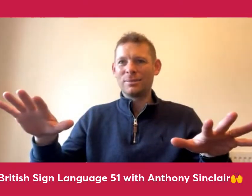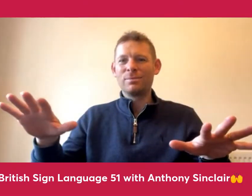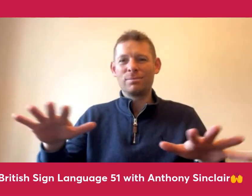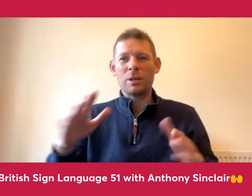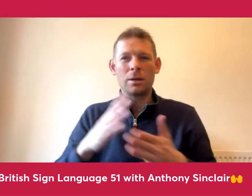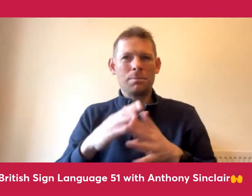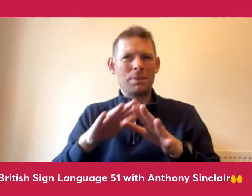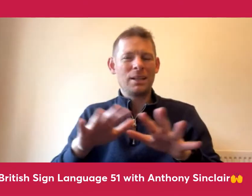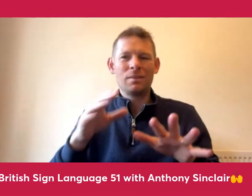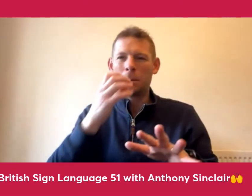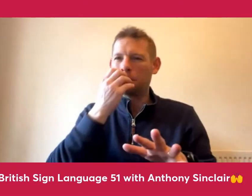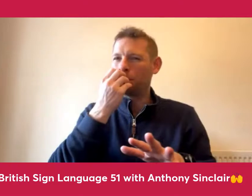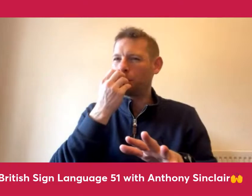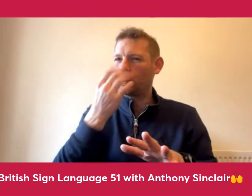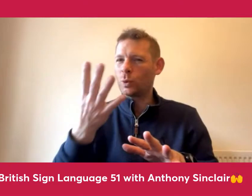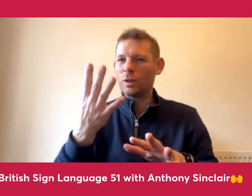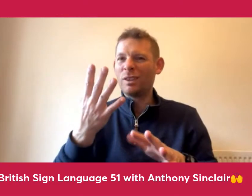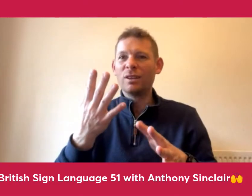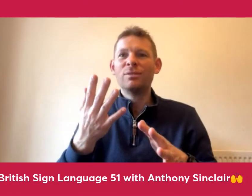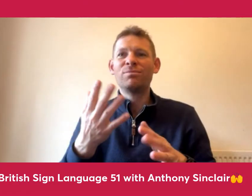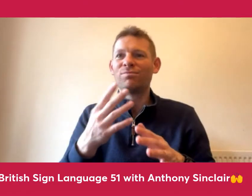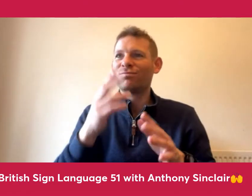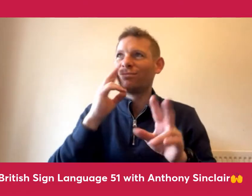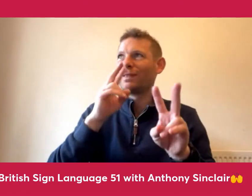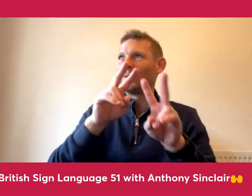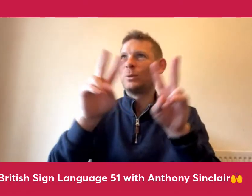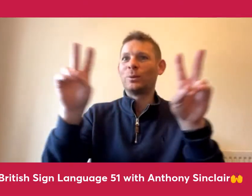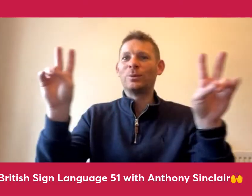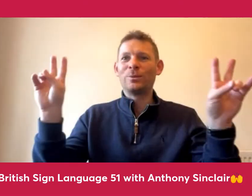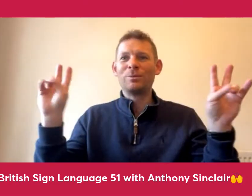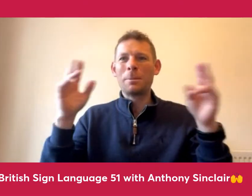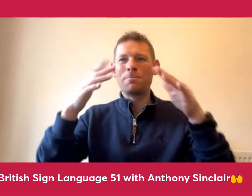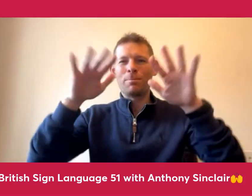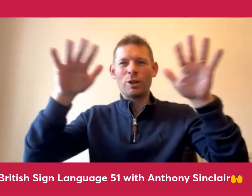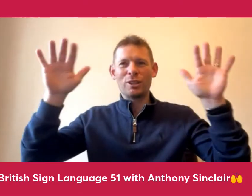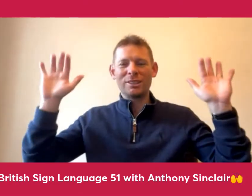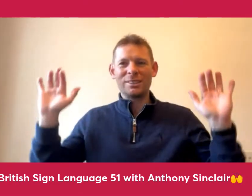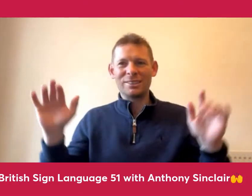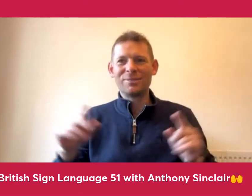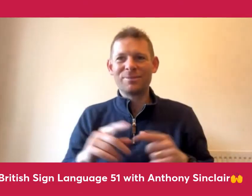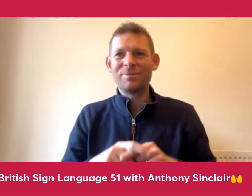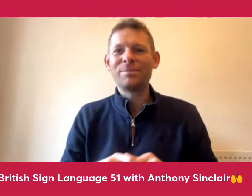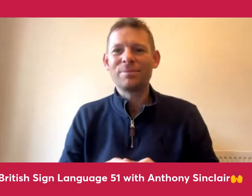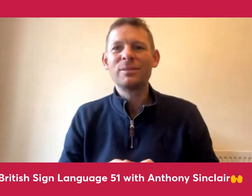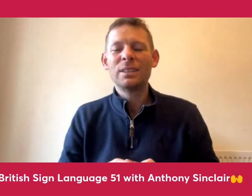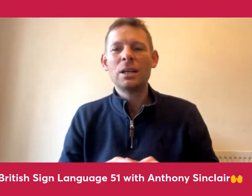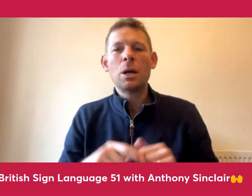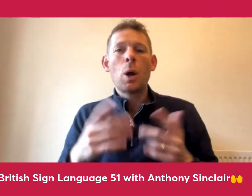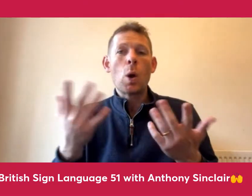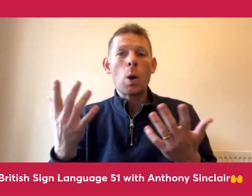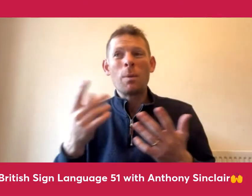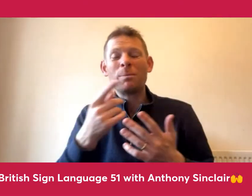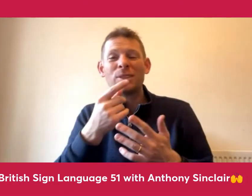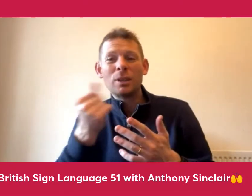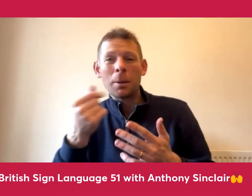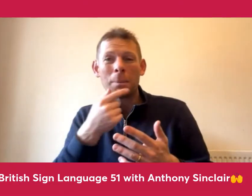a valley. It is a beautiful city. Lots of lovely mountains surrounding the city.